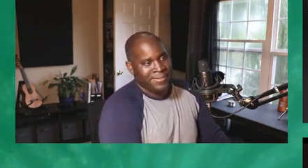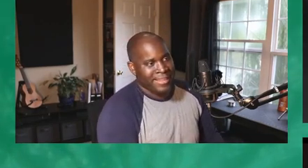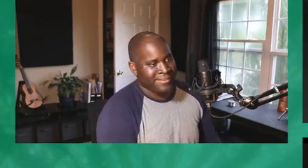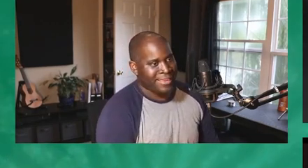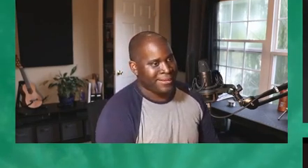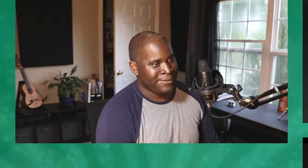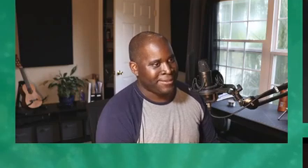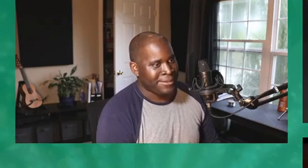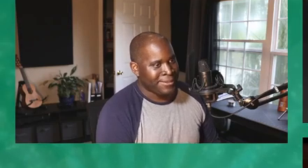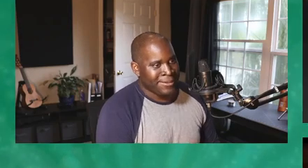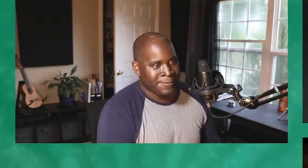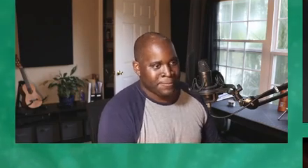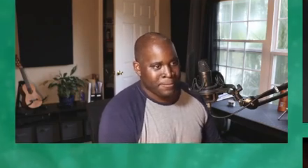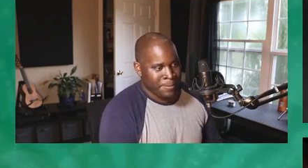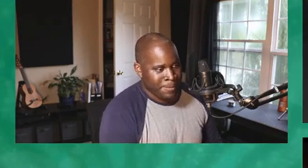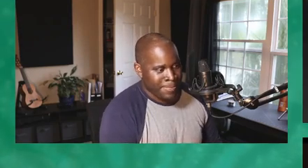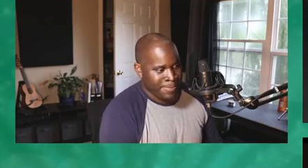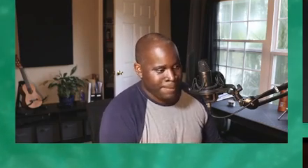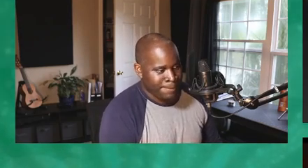What's next?